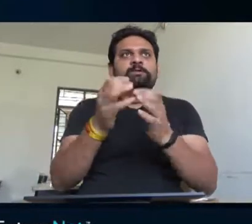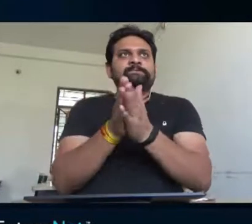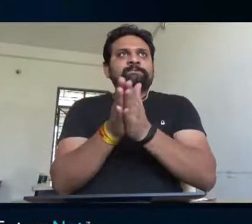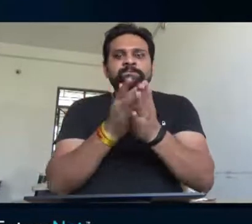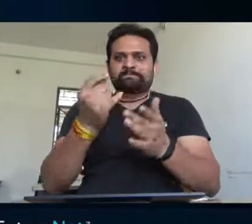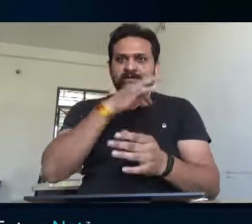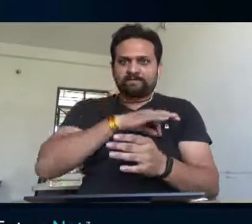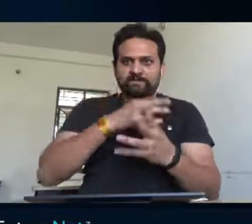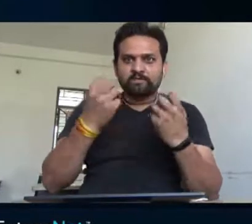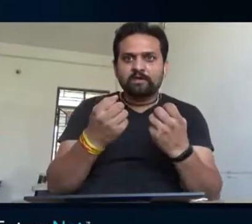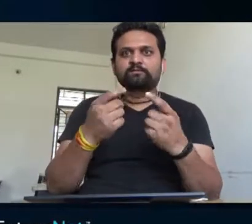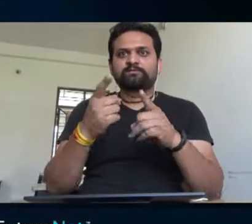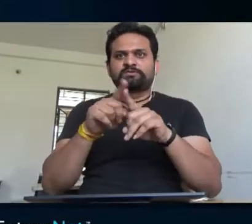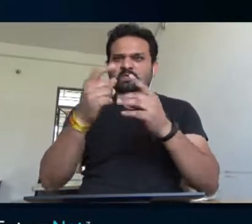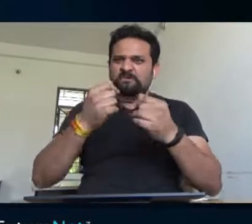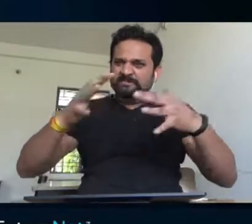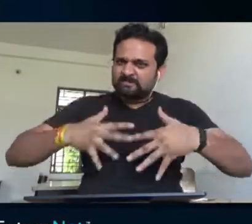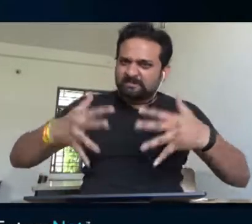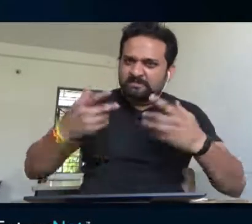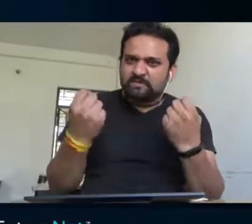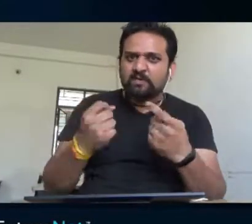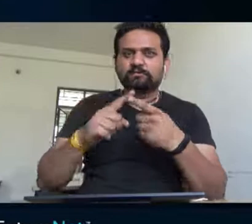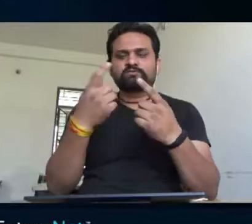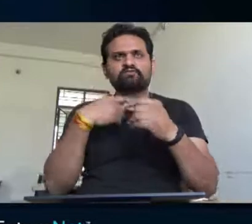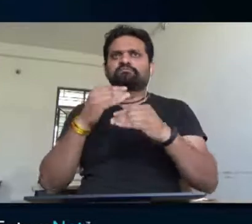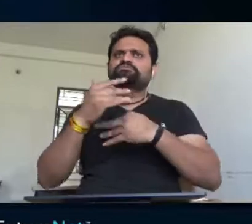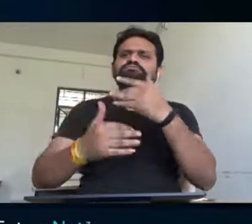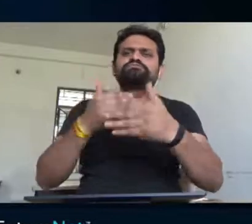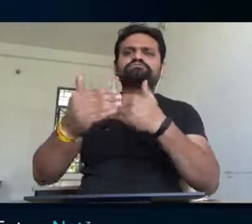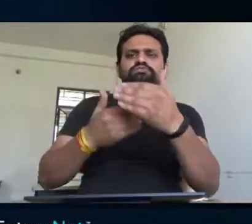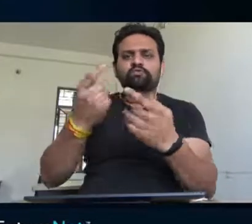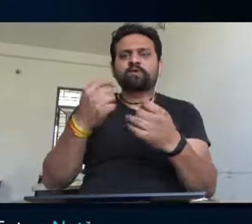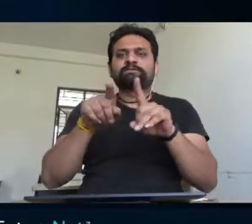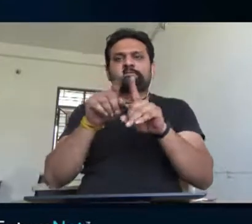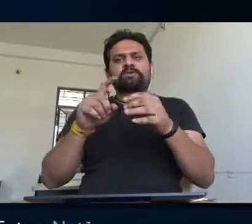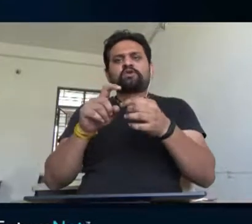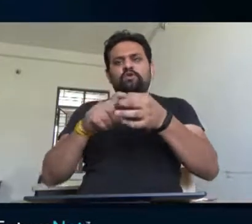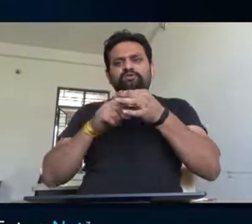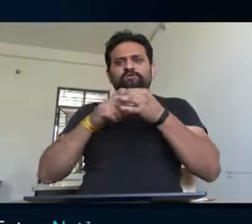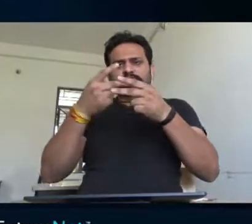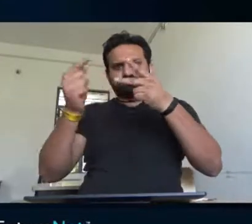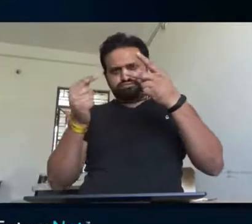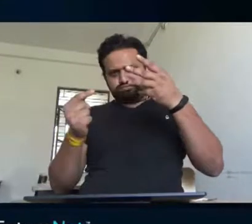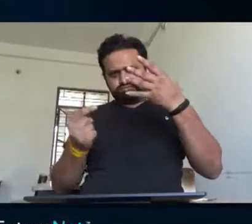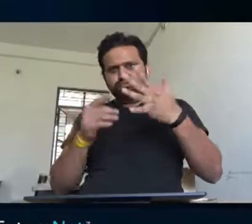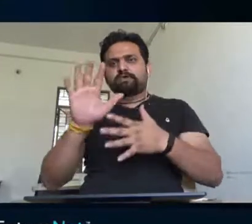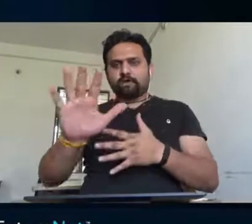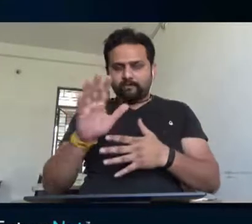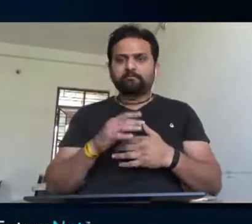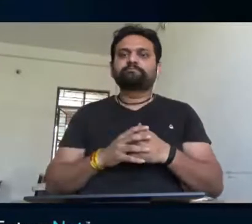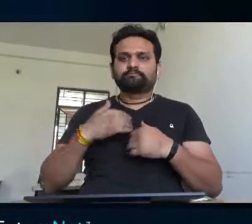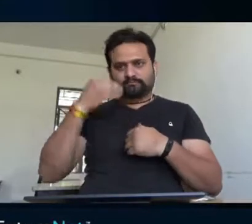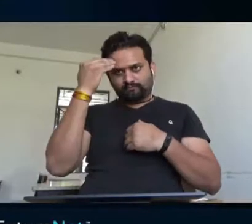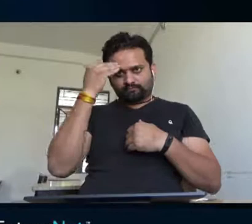money. Somebody want to make passive income. Somebody want to make active income. These are the additional questions for you. And that's